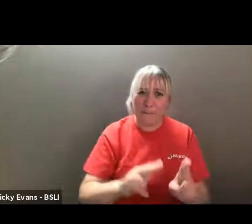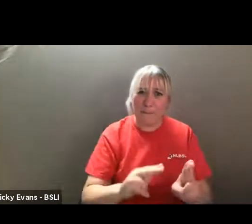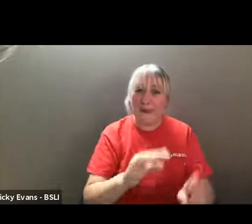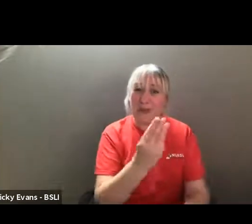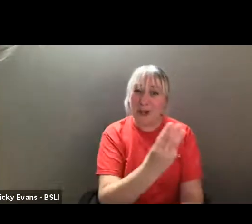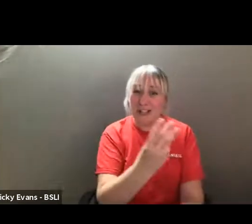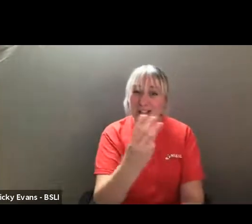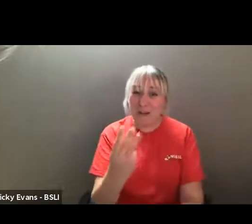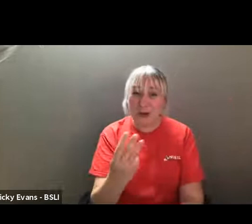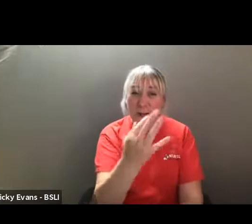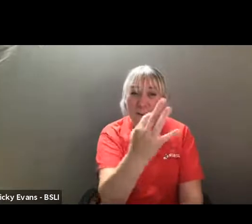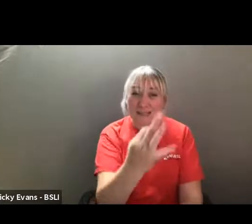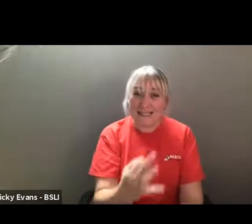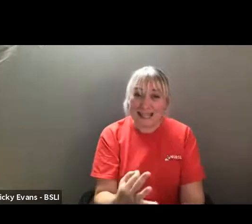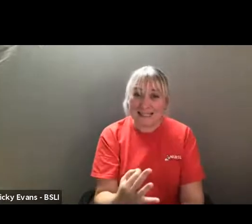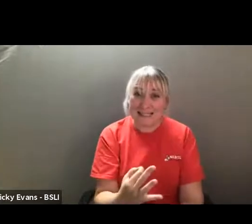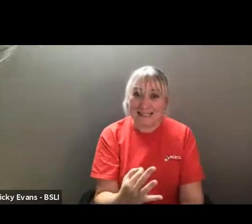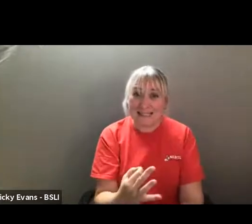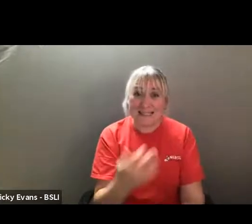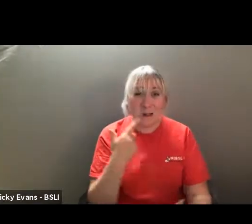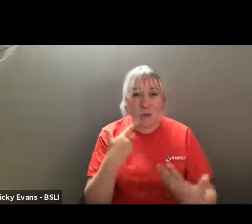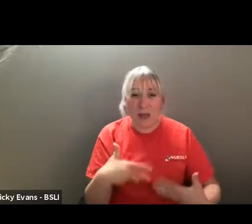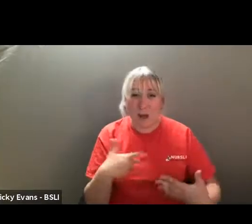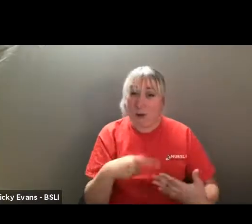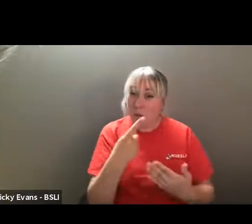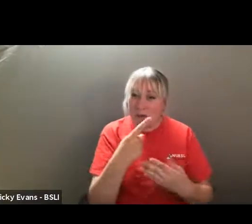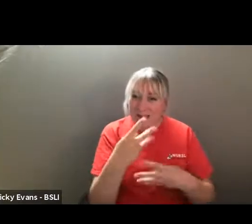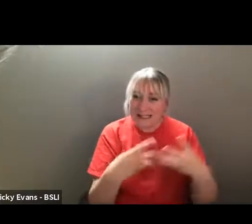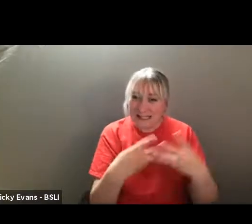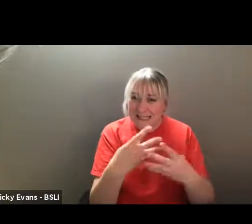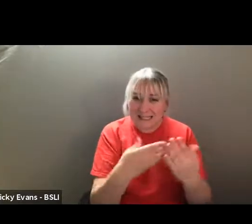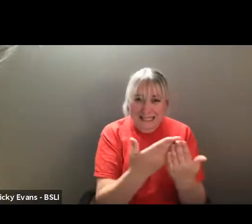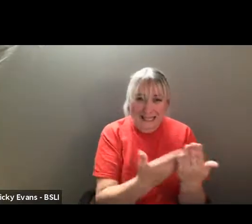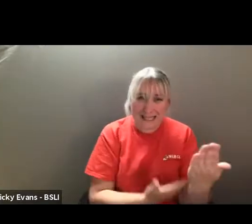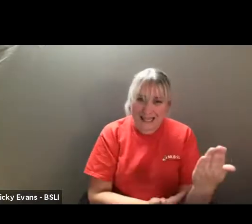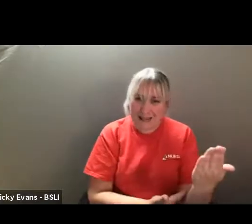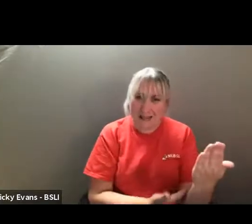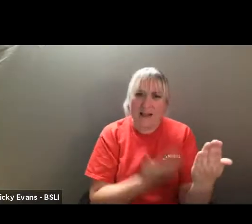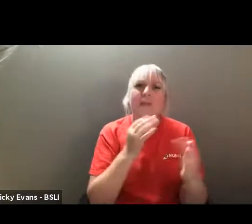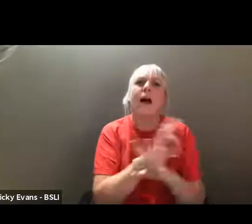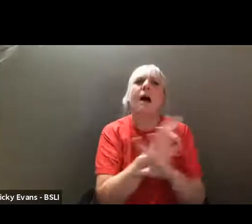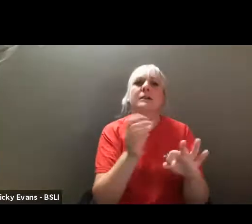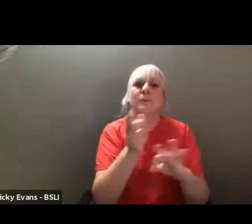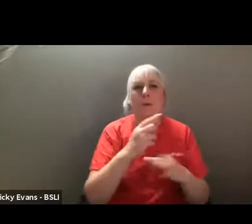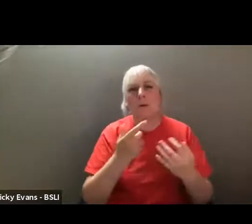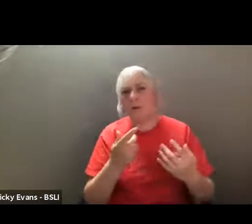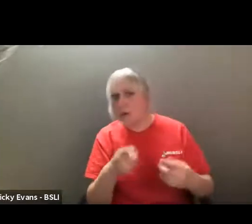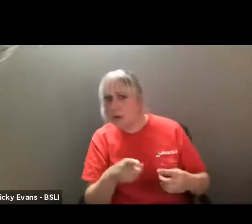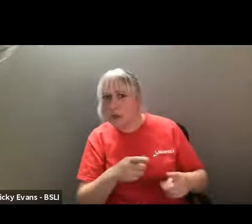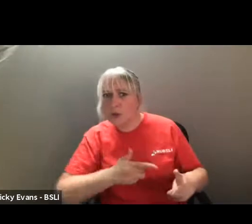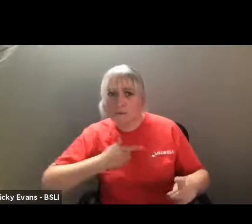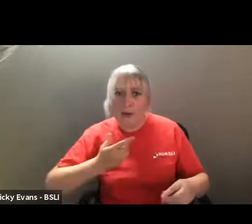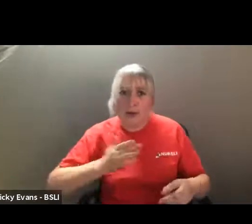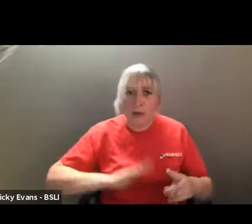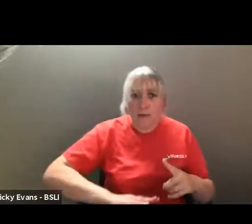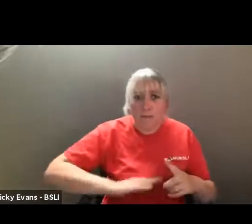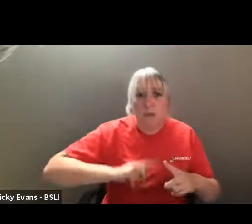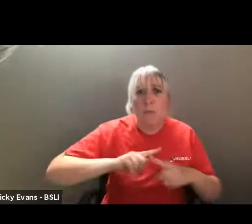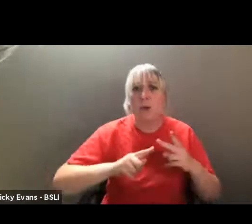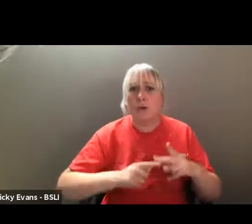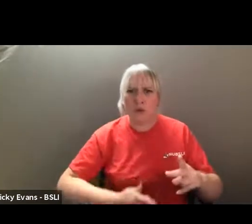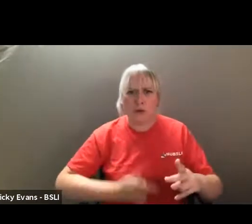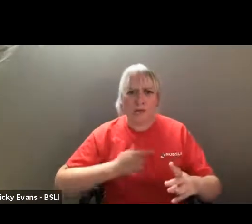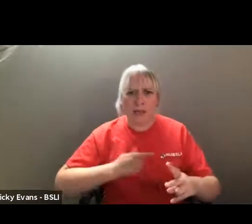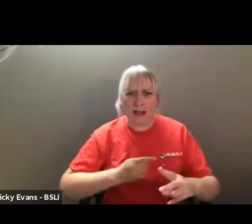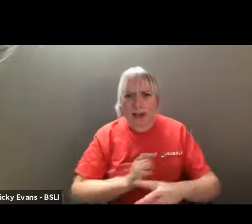That was just one statistic, but they had a whole battery of questions. How comfortable do you feel? Do you feel like you have power and